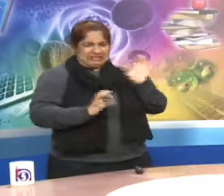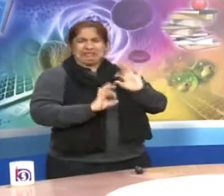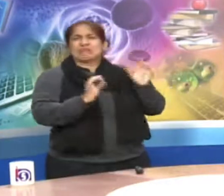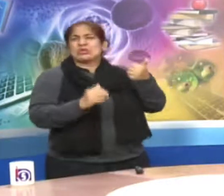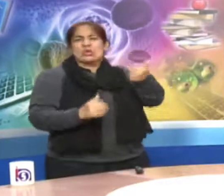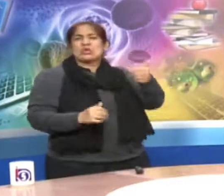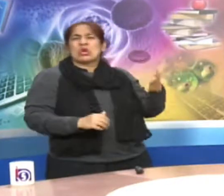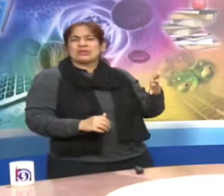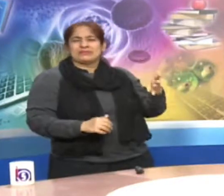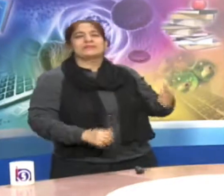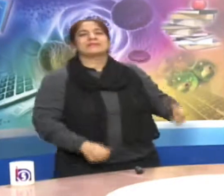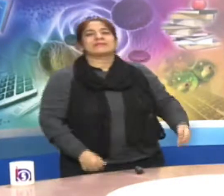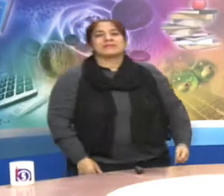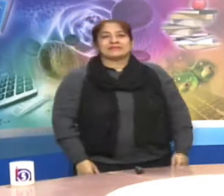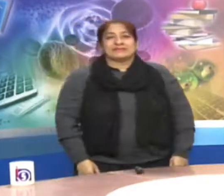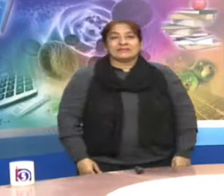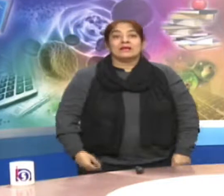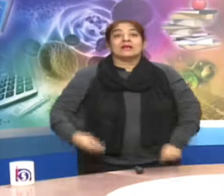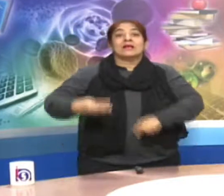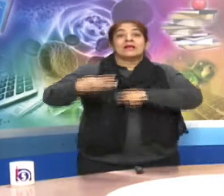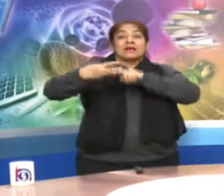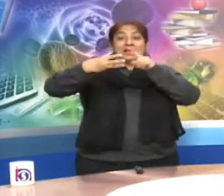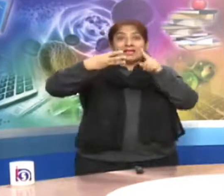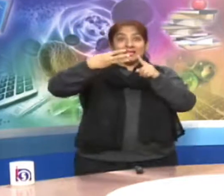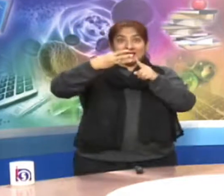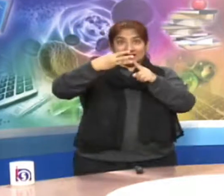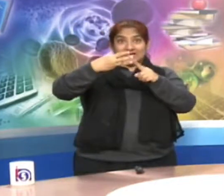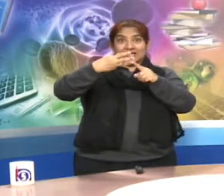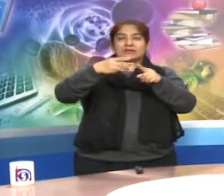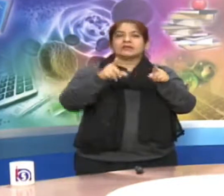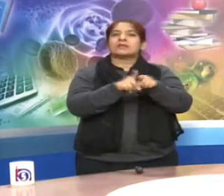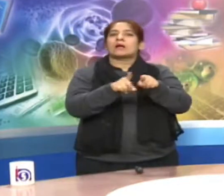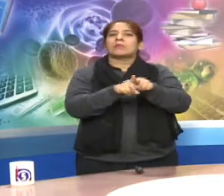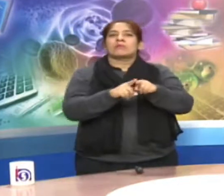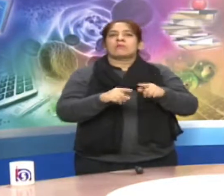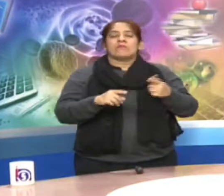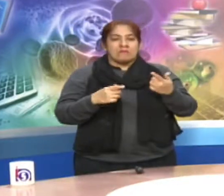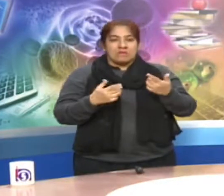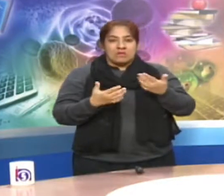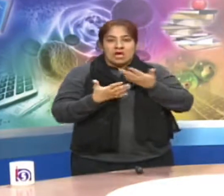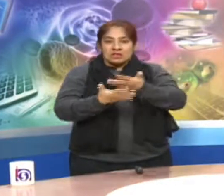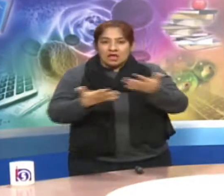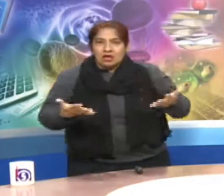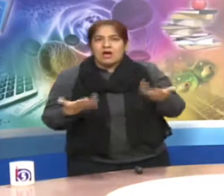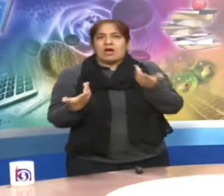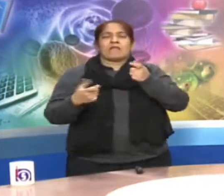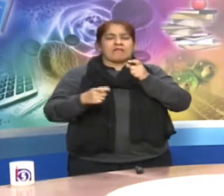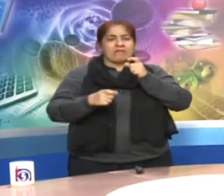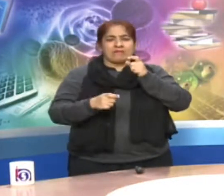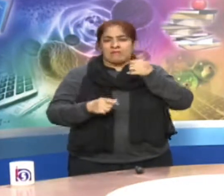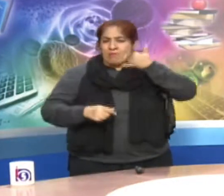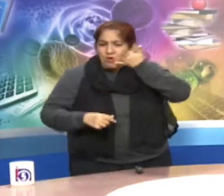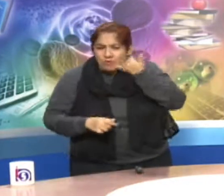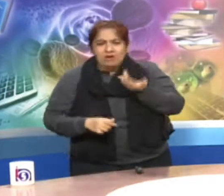has low value. Third point is low quality